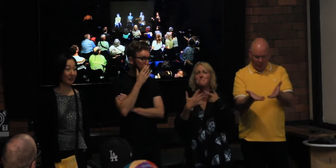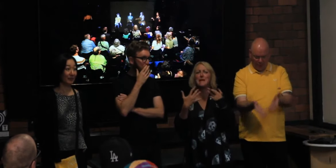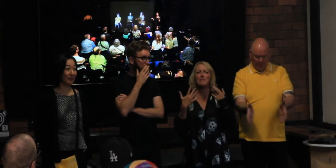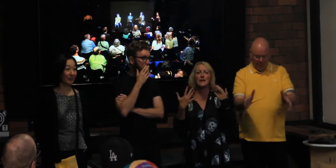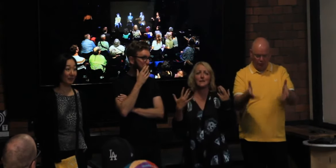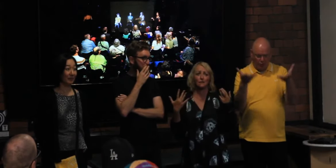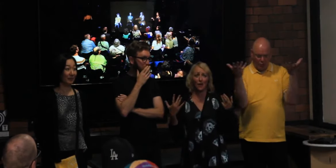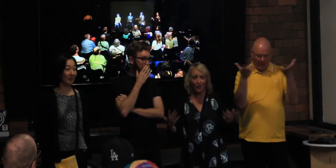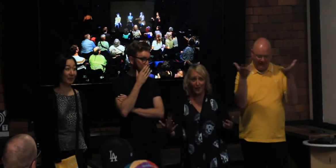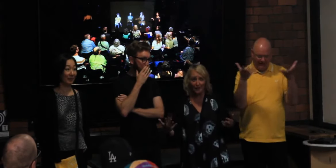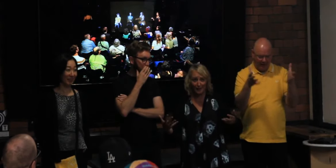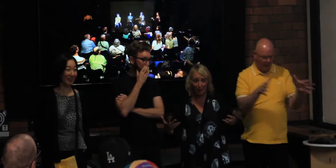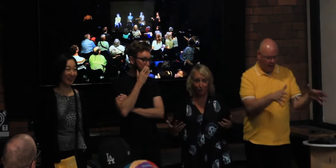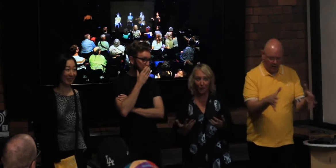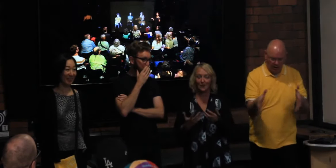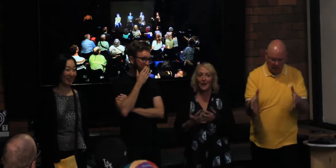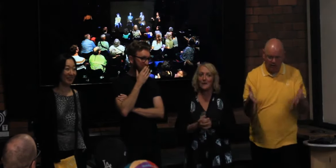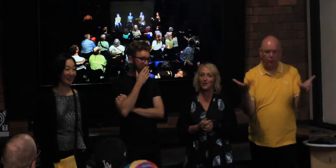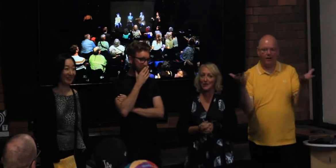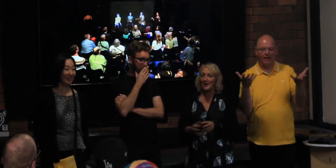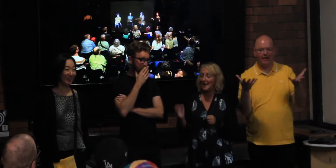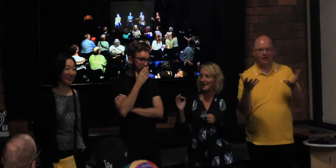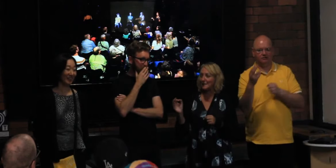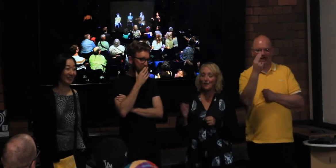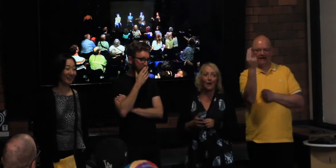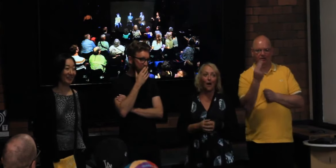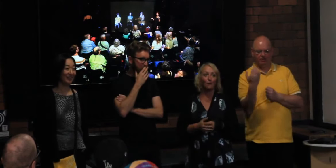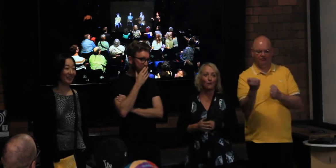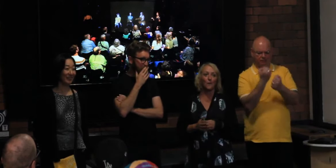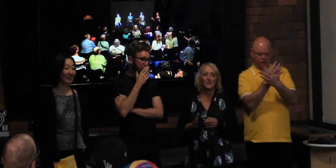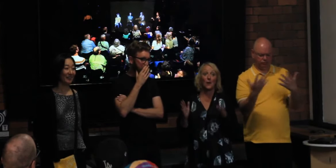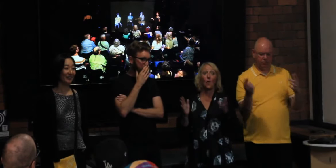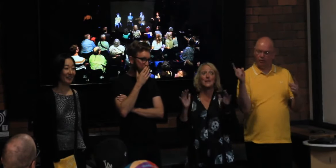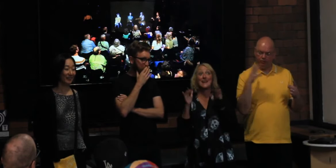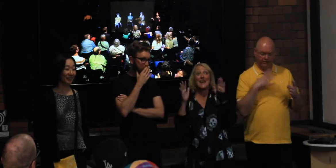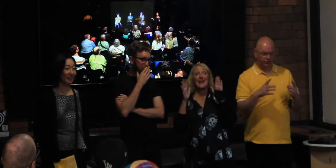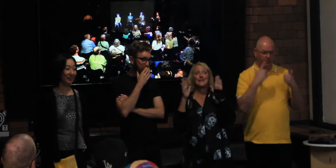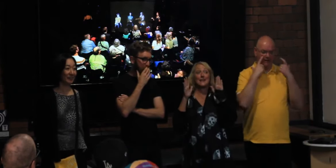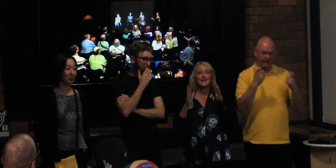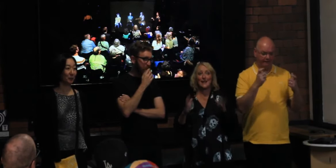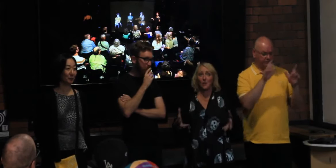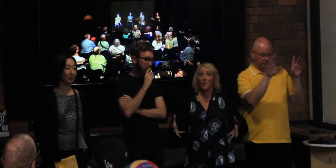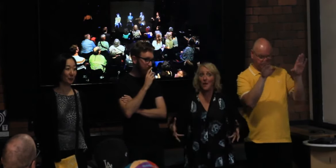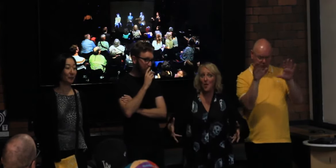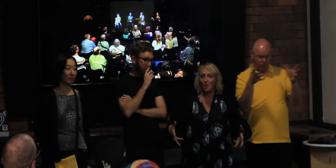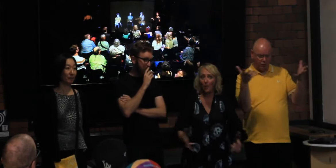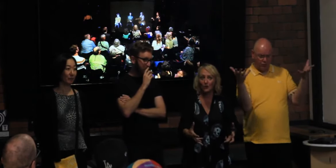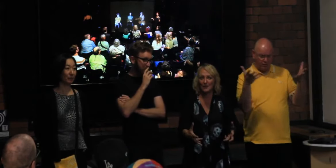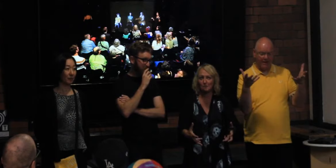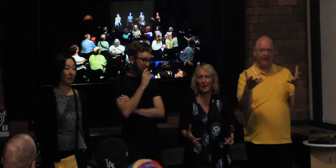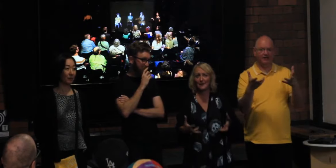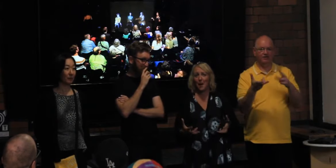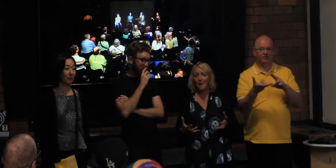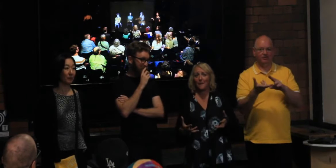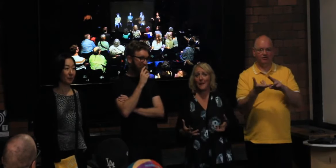a myriad of other things that come through in the animation, it's a real art form. So we're always ecstatic when the pot